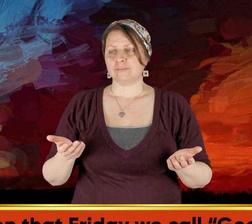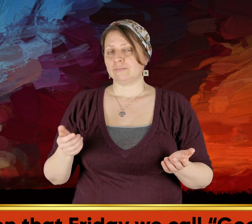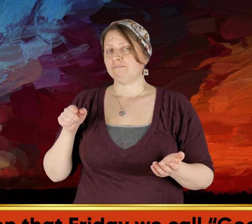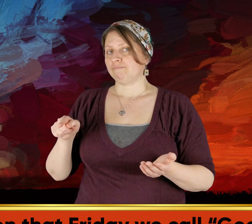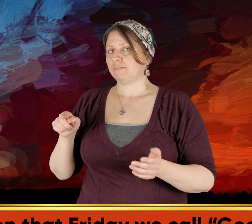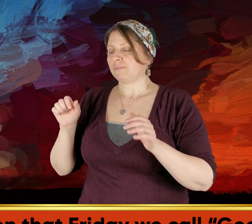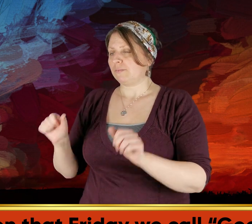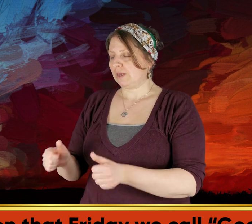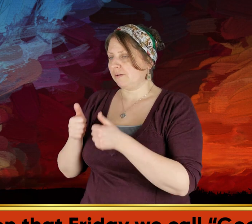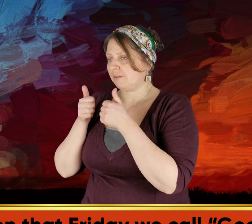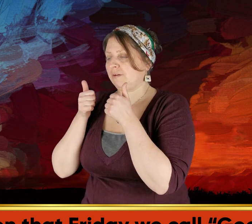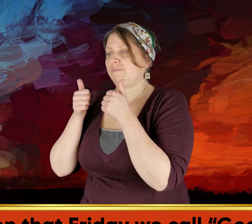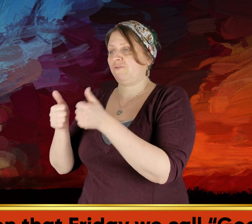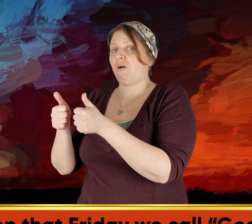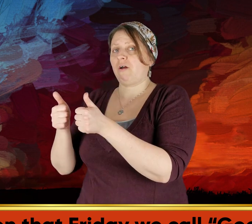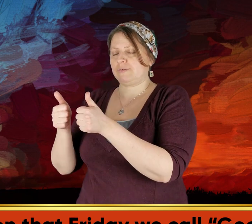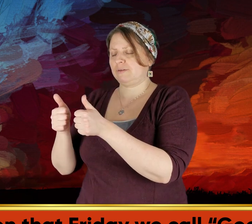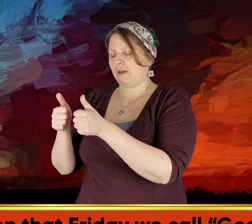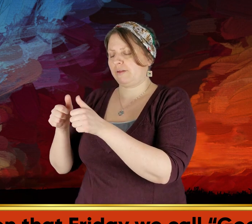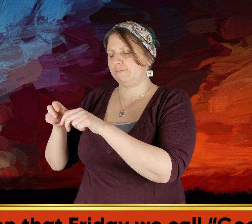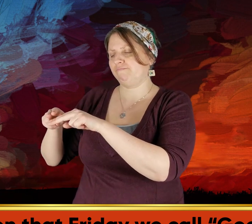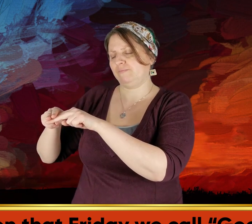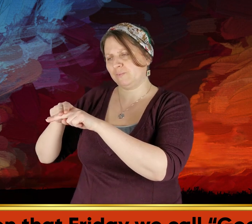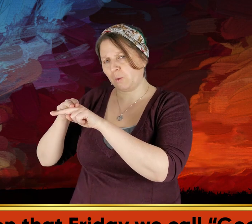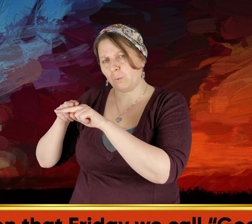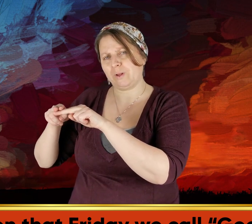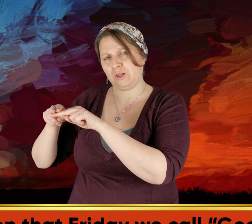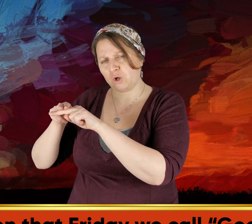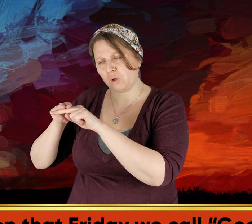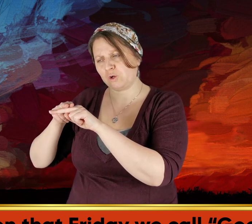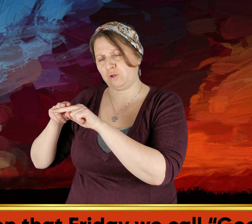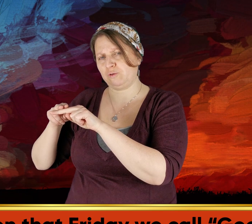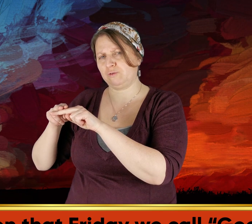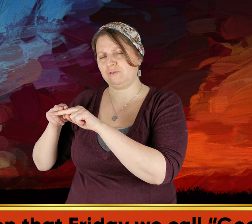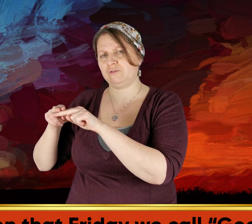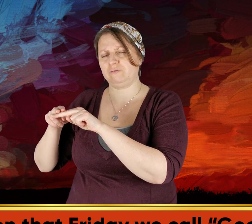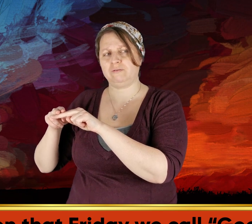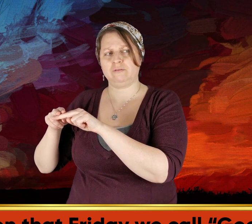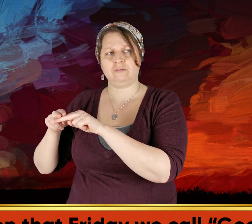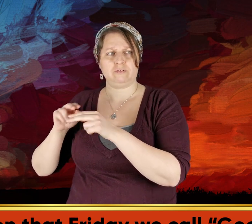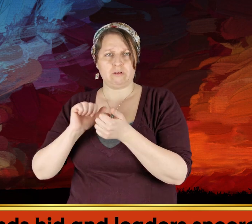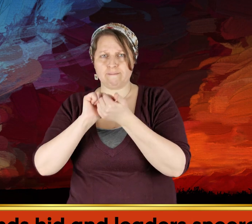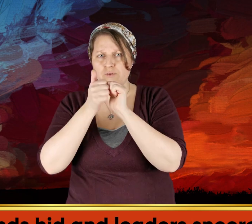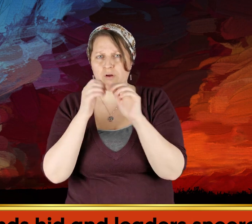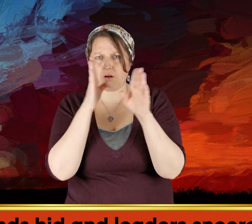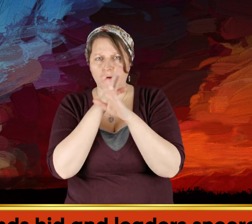And on that Friday we conquered Friends hid